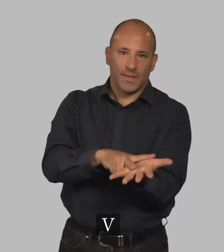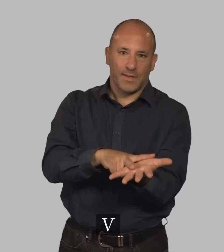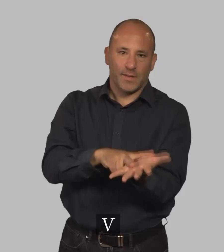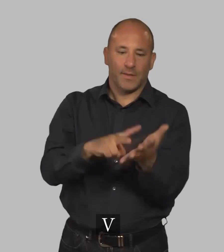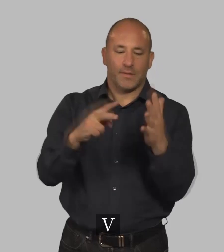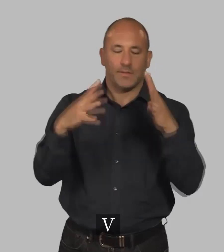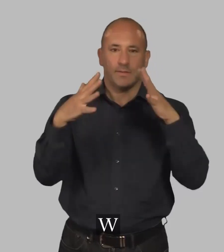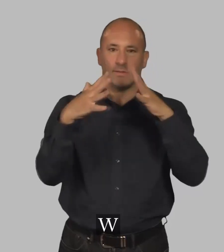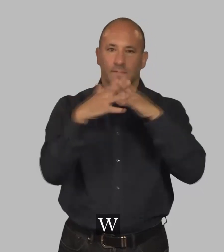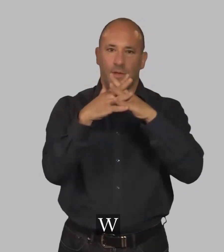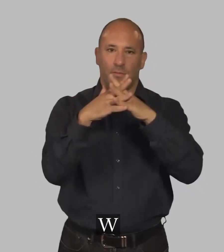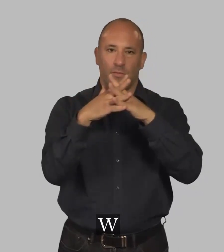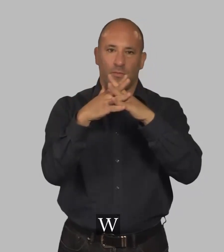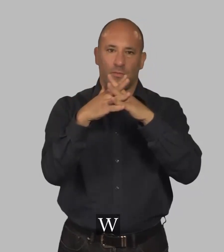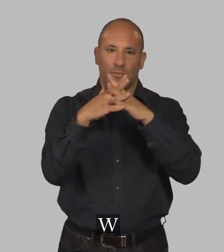V, W,